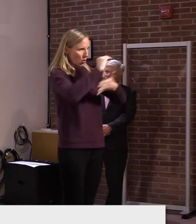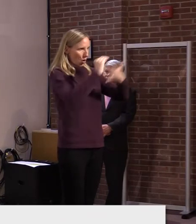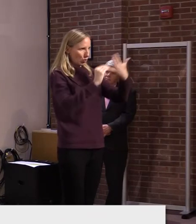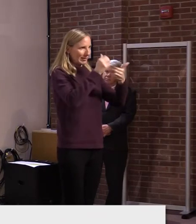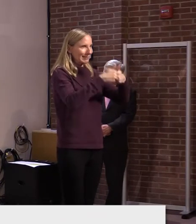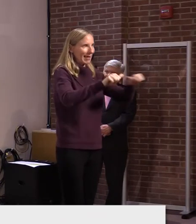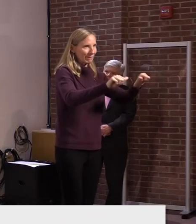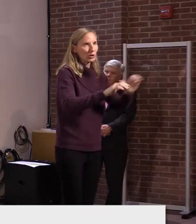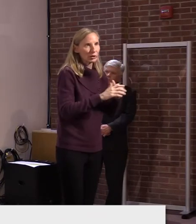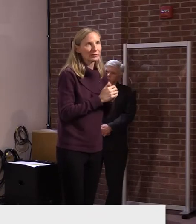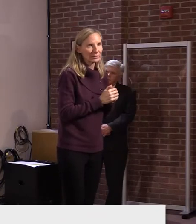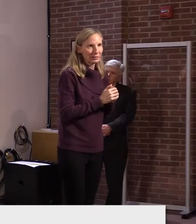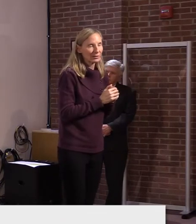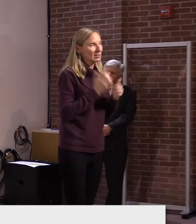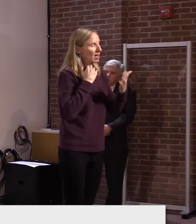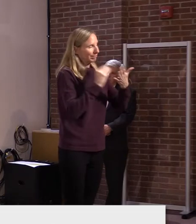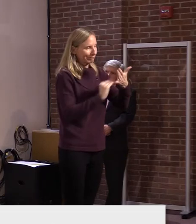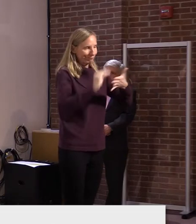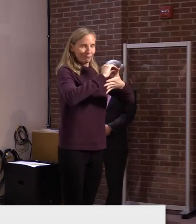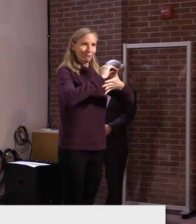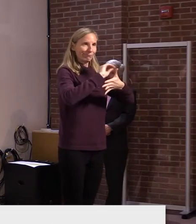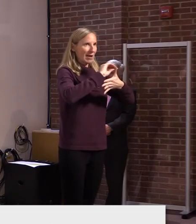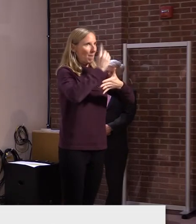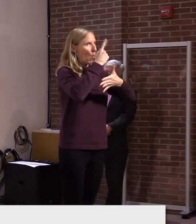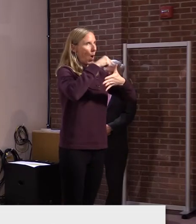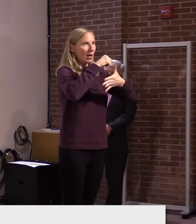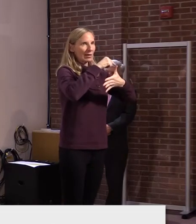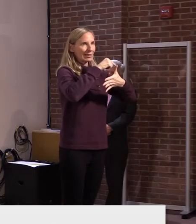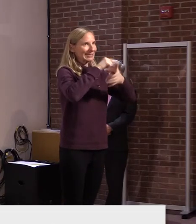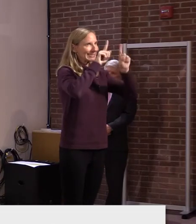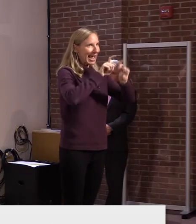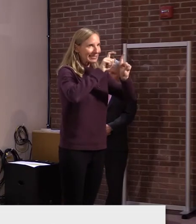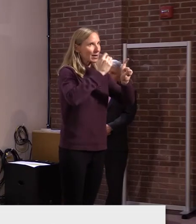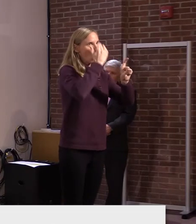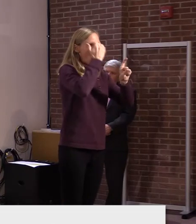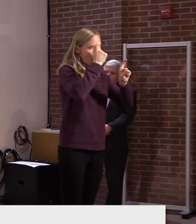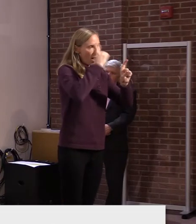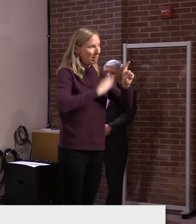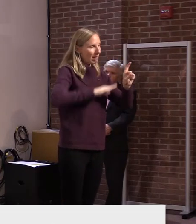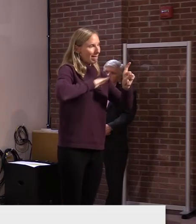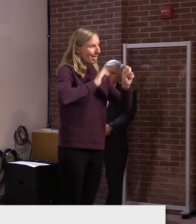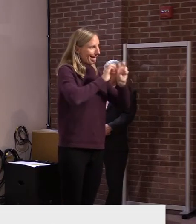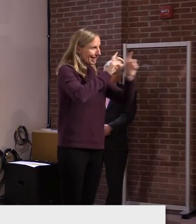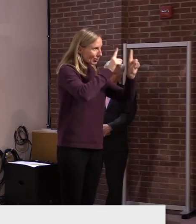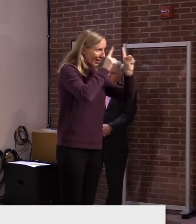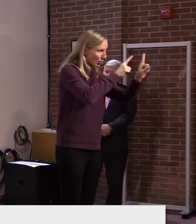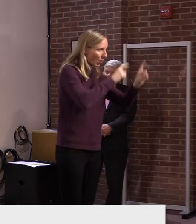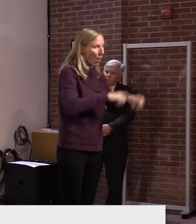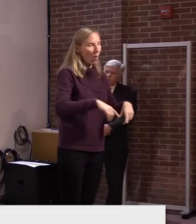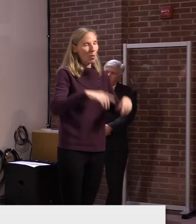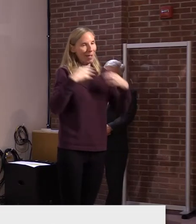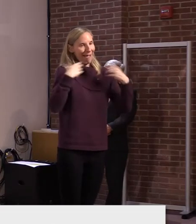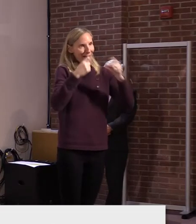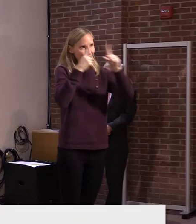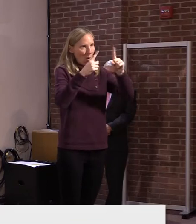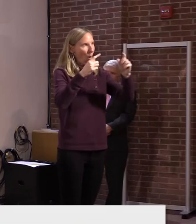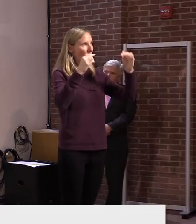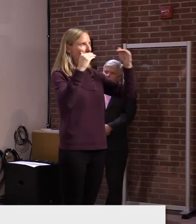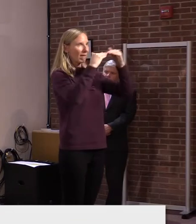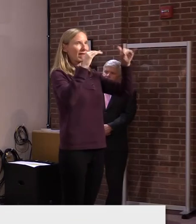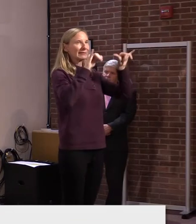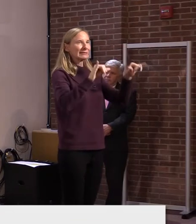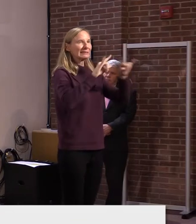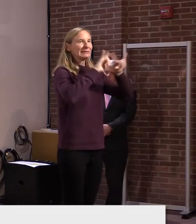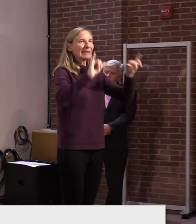conclusion is that there needs to be a priority on testing because it accomplishes both our educational goals and our health goals. So I think